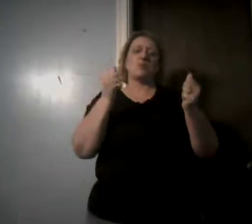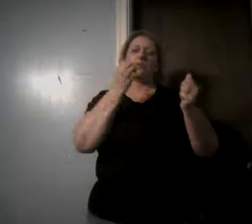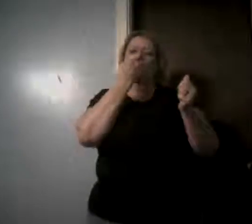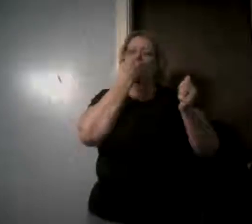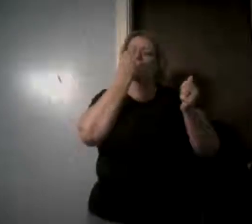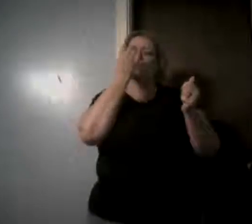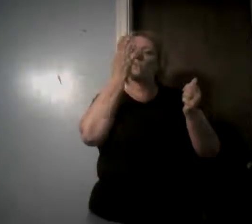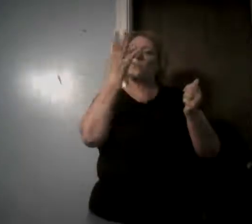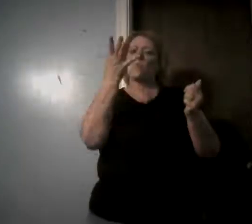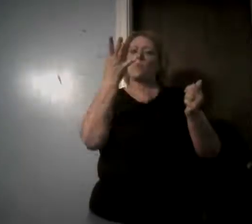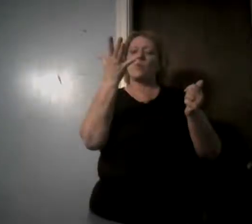for a while.